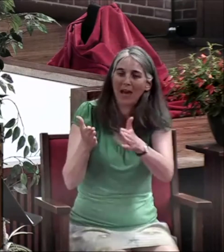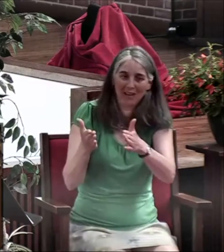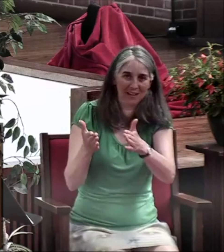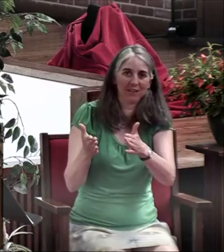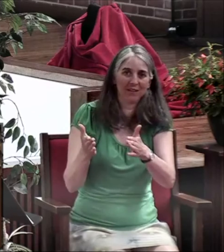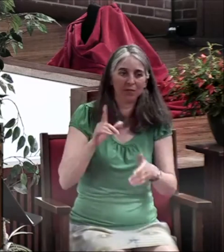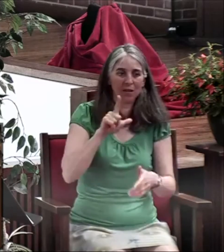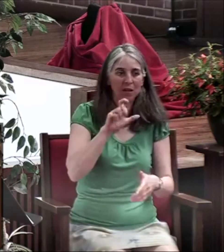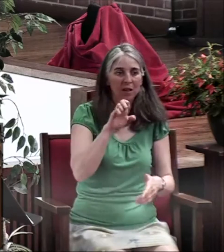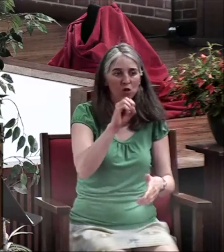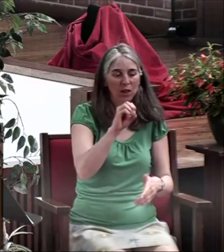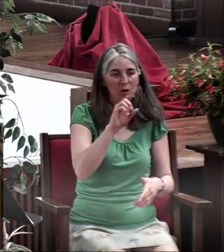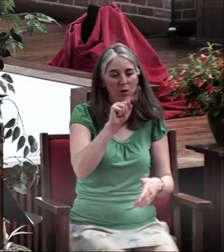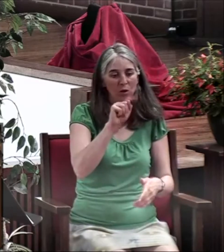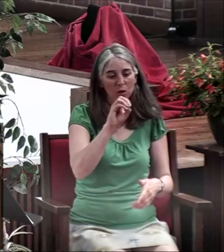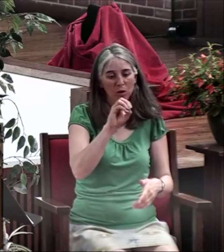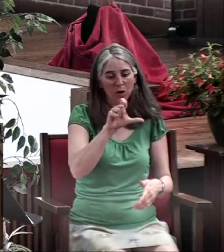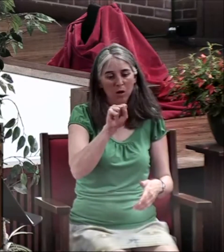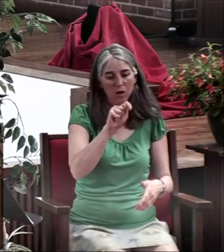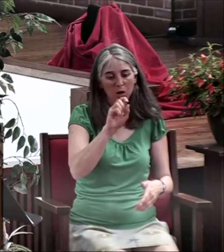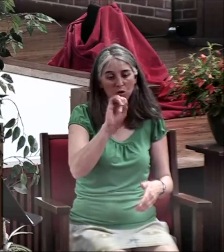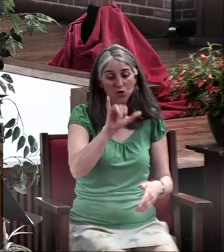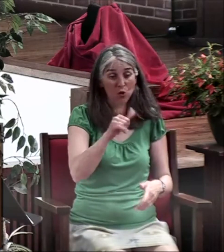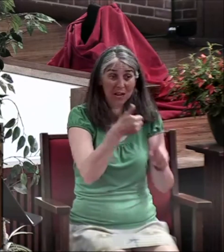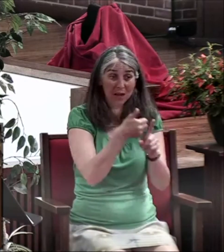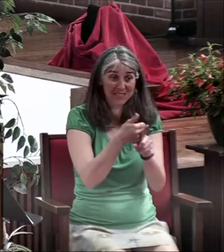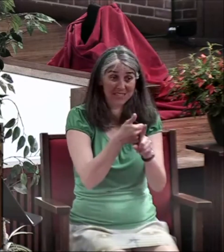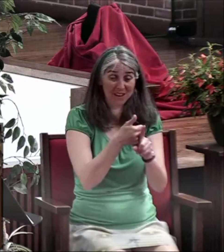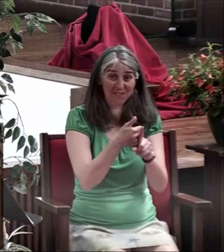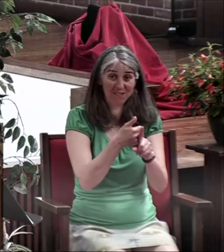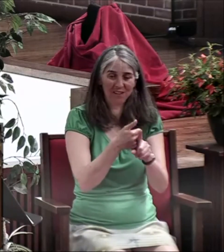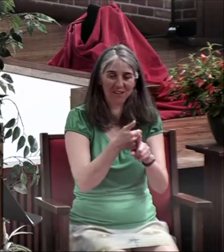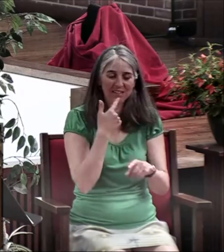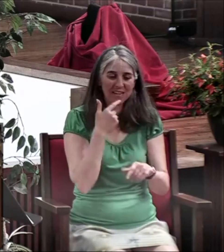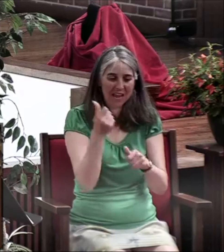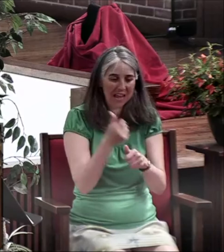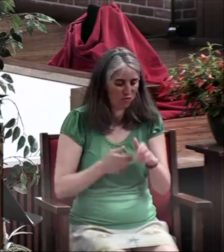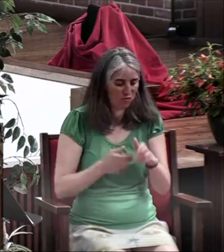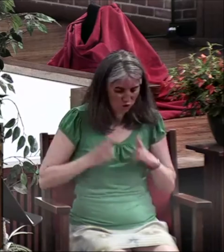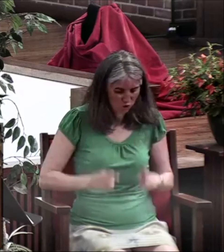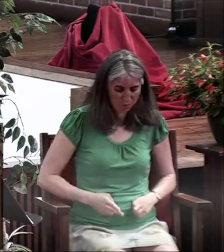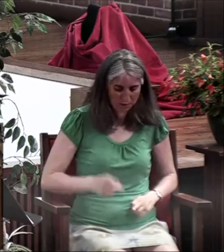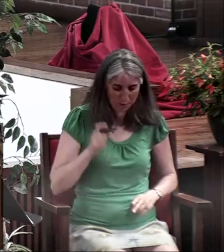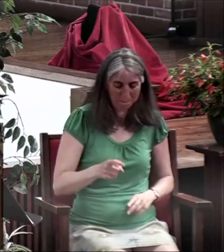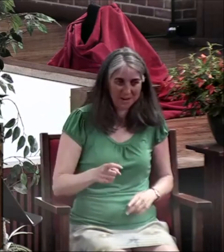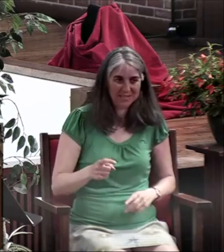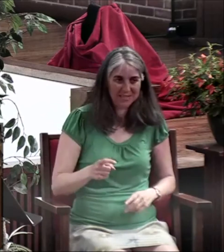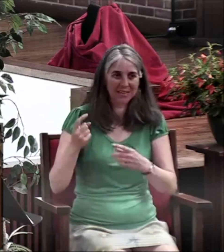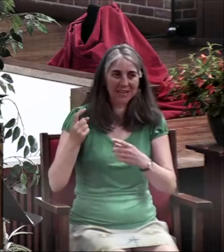Leo Tolstoy, somebody noted, realized that every human being has to answer